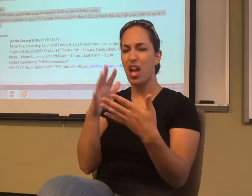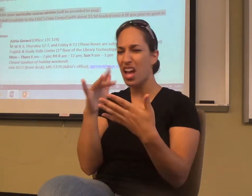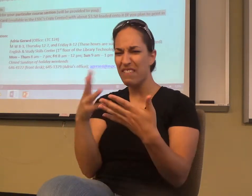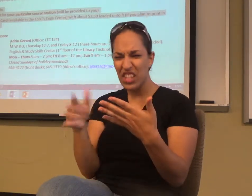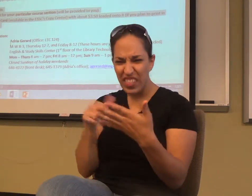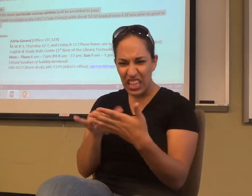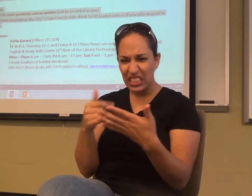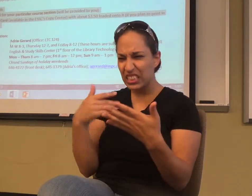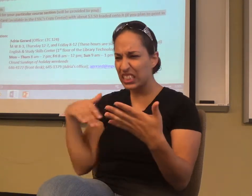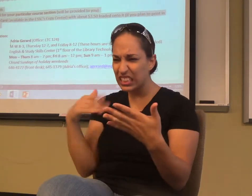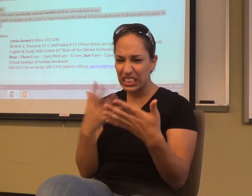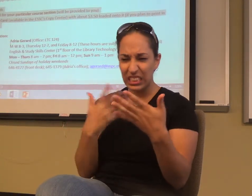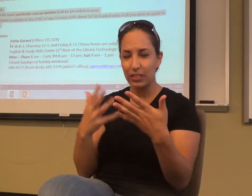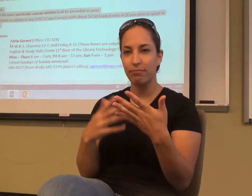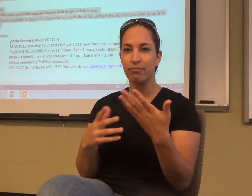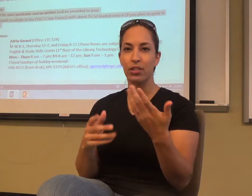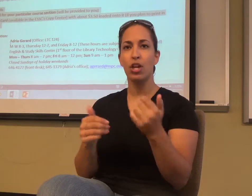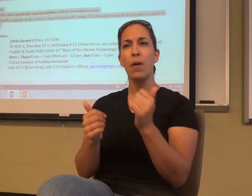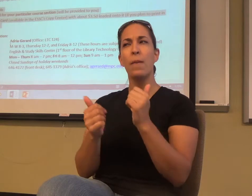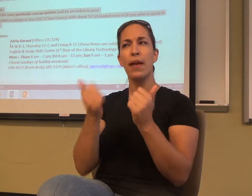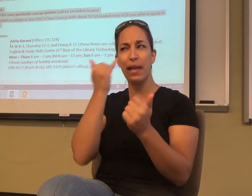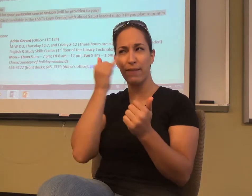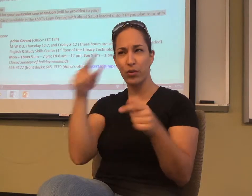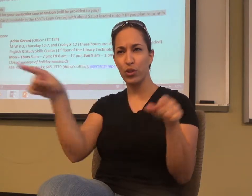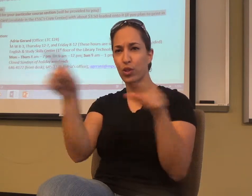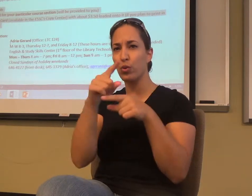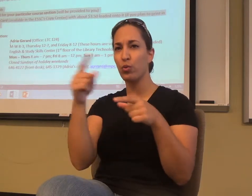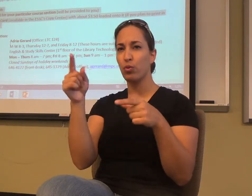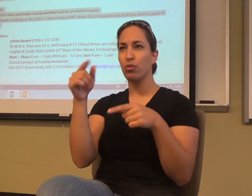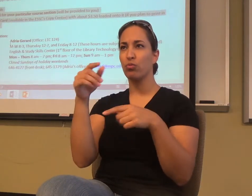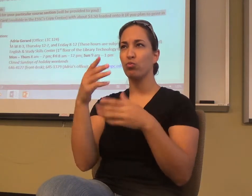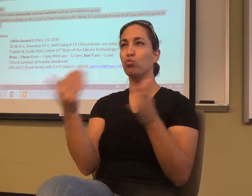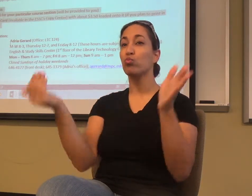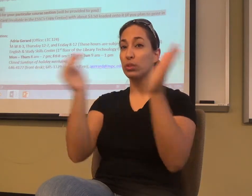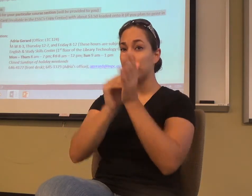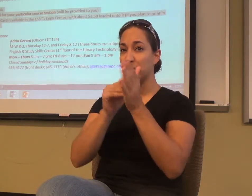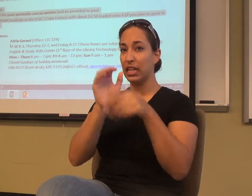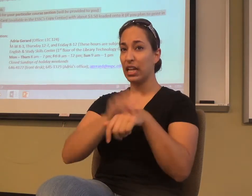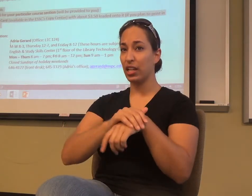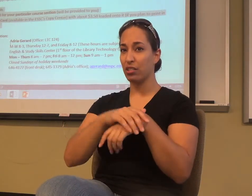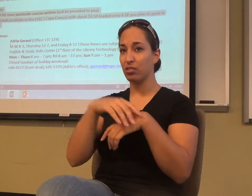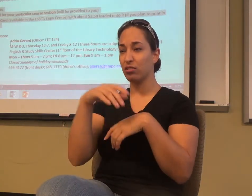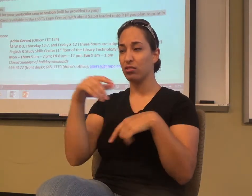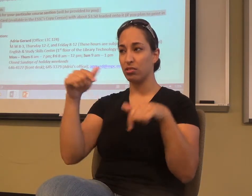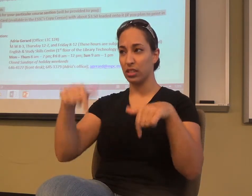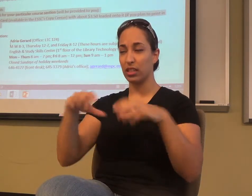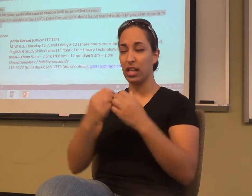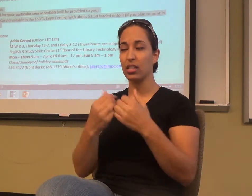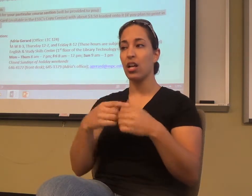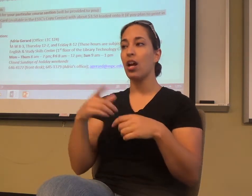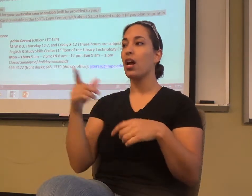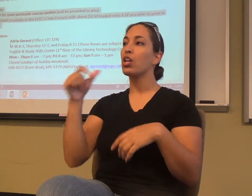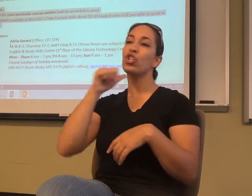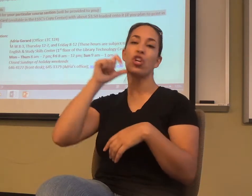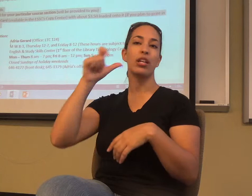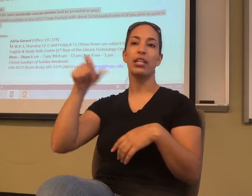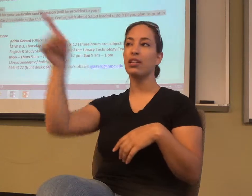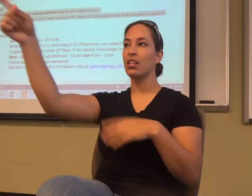to English 301, you no longer have to have a staff member sign off on your lab card. It's a new course, new content, new lab card. So this